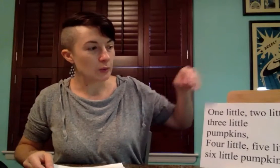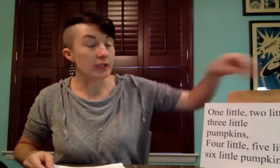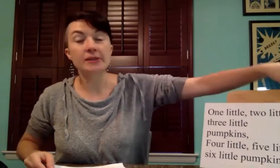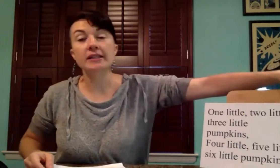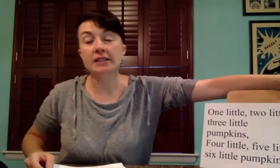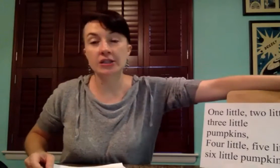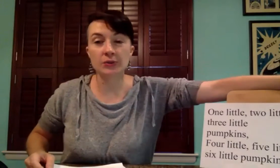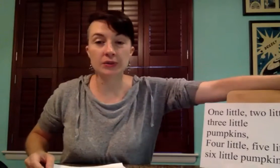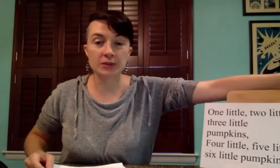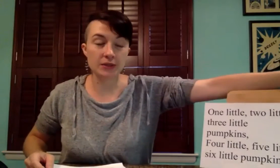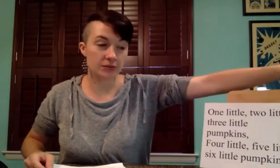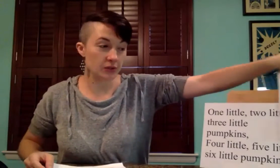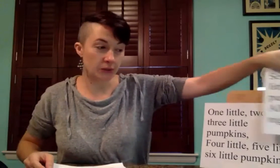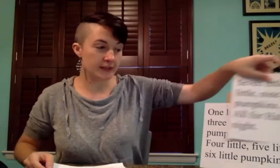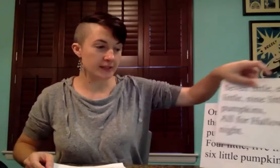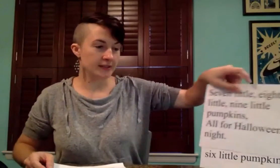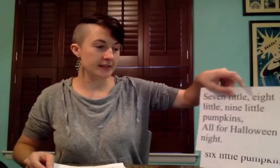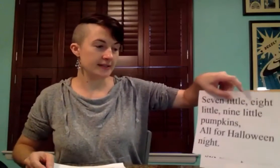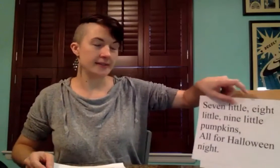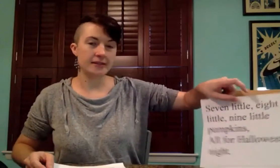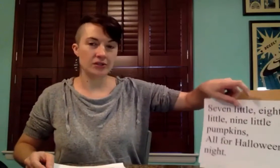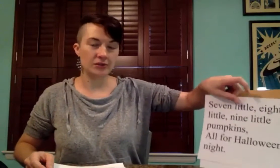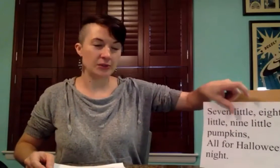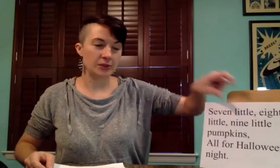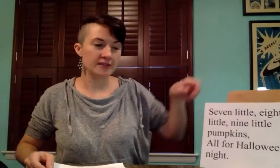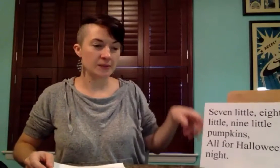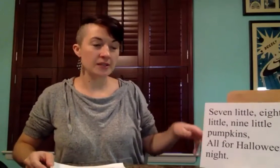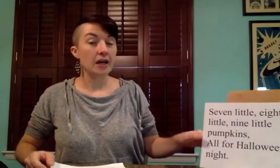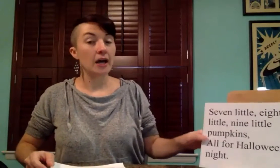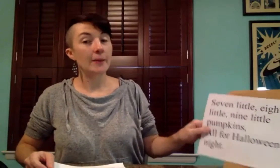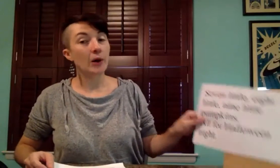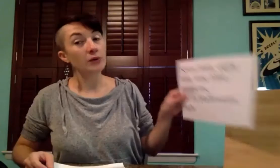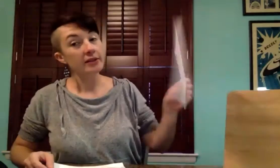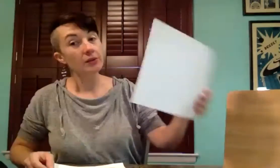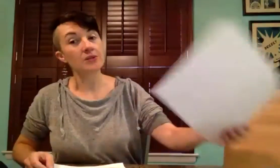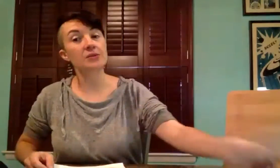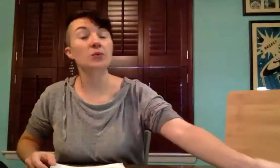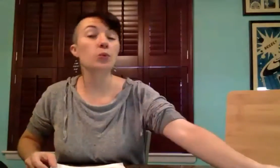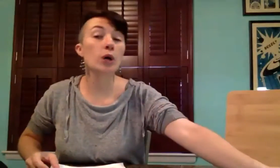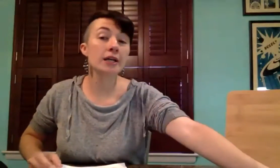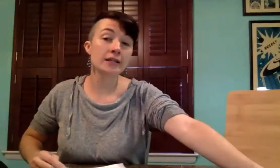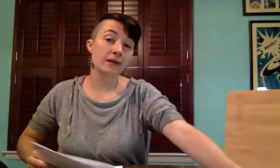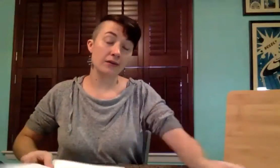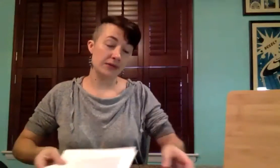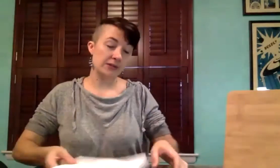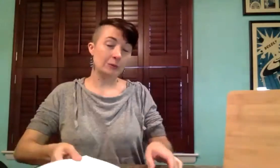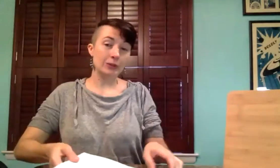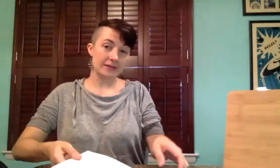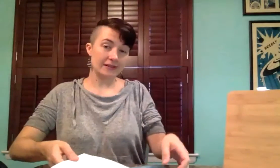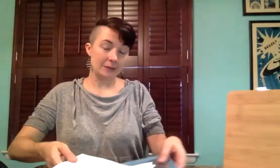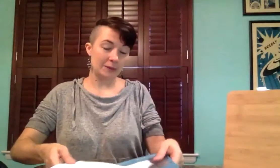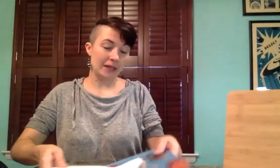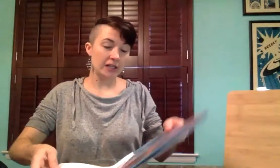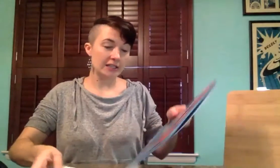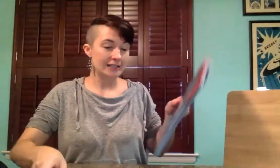well, I'm sorry, in addition to only doing 2 children's songs, since it's just a recording this week, I'm only going to read 1 of the 2 books that I prepared.